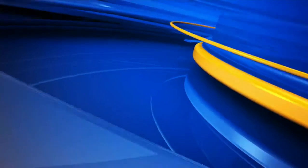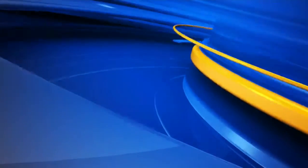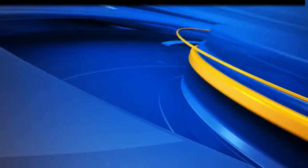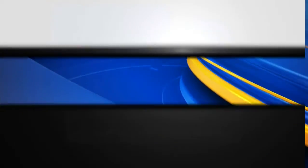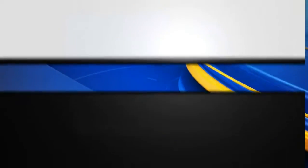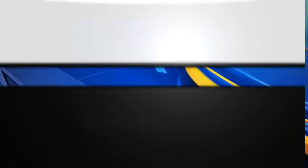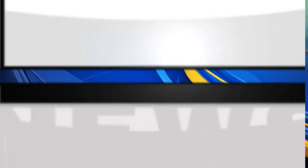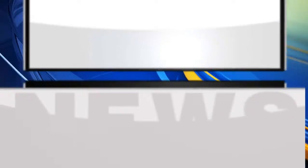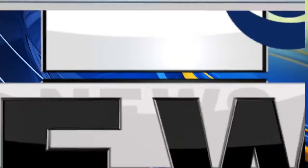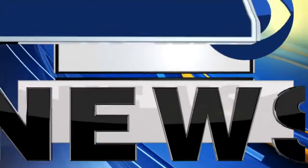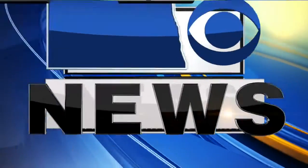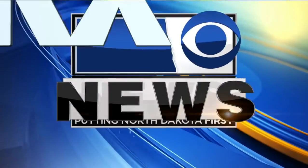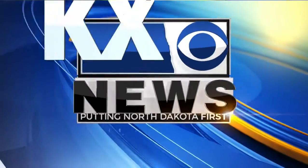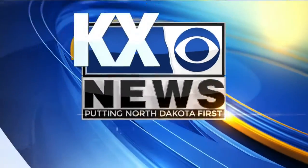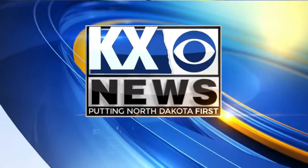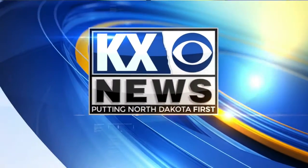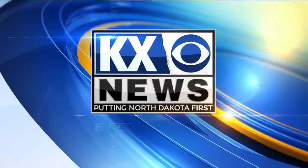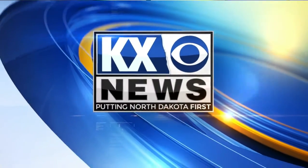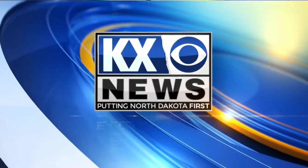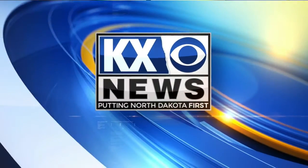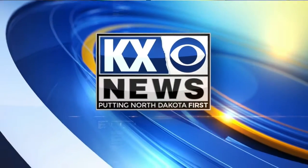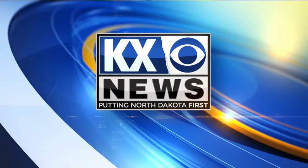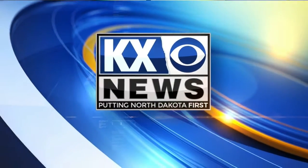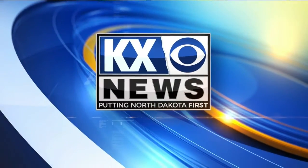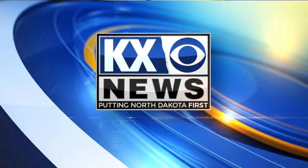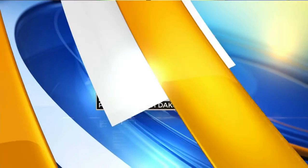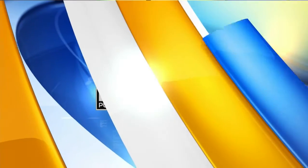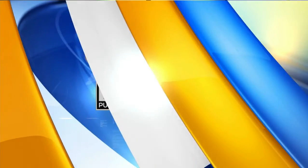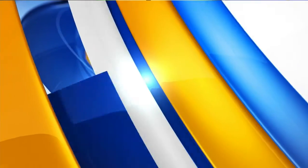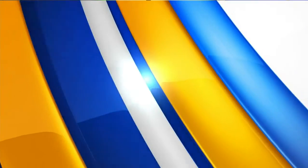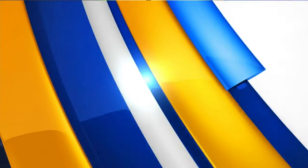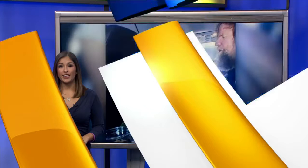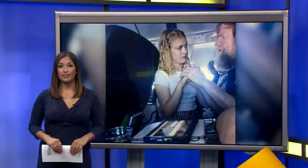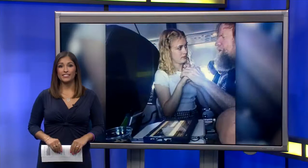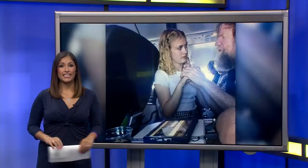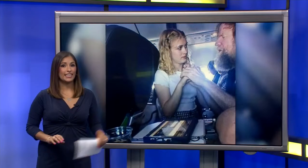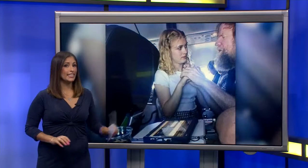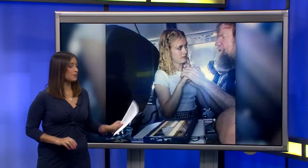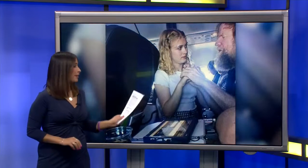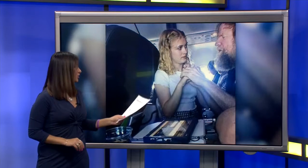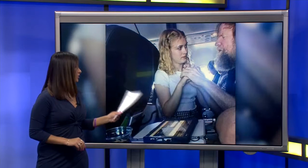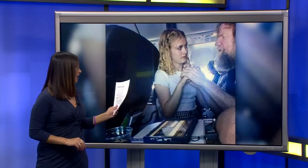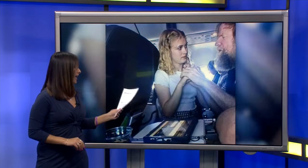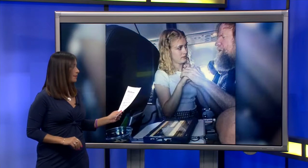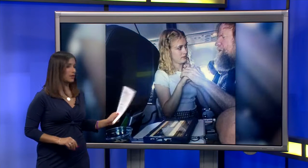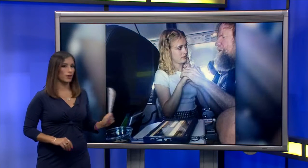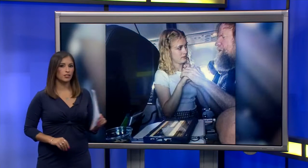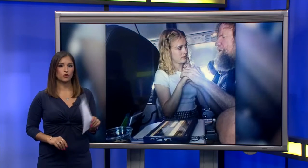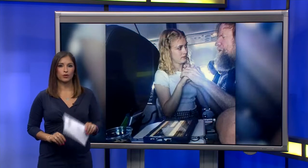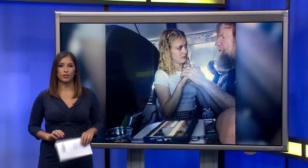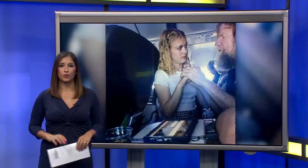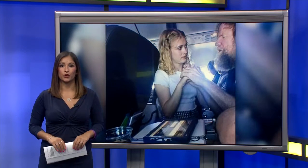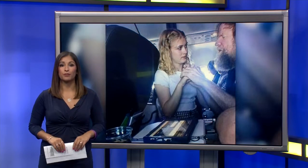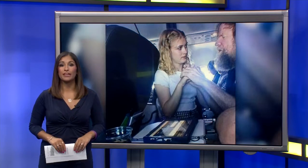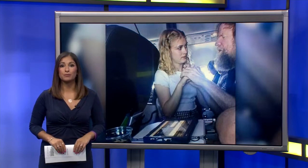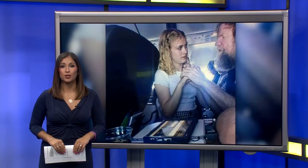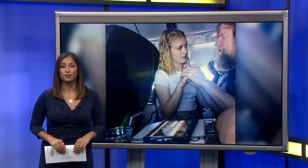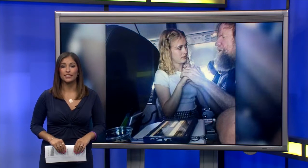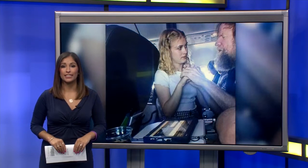You're watching KX News, putting North Dakota first. You may have seen this picture behind me while scrolling through your Facebook feed. It's